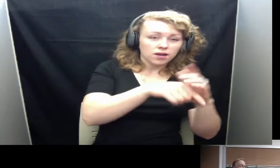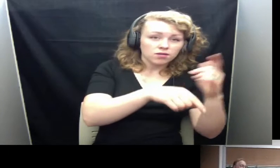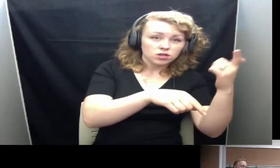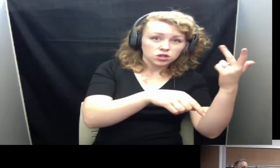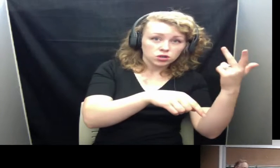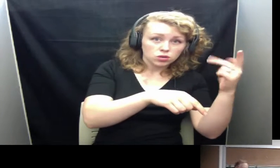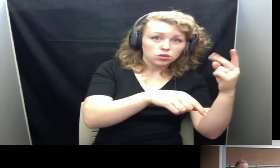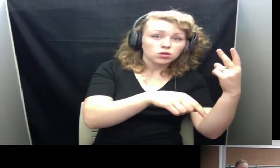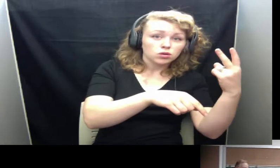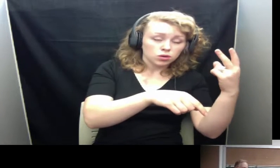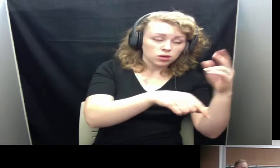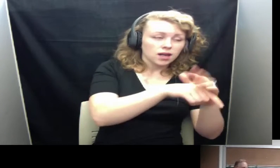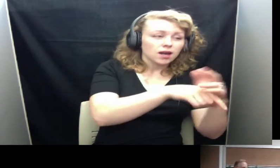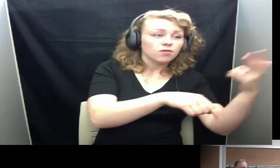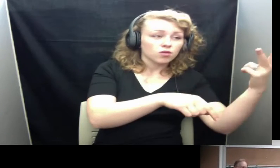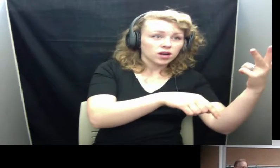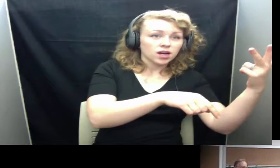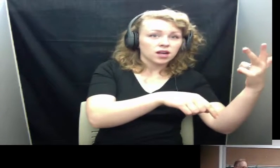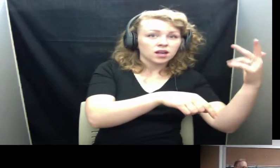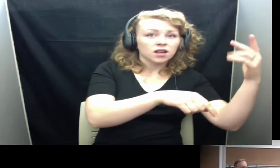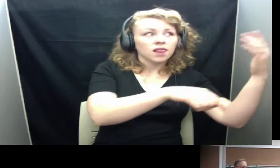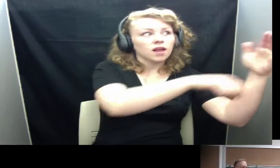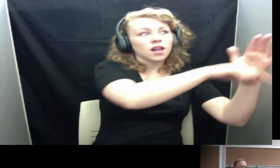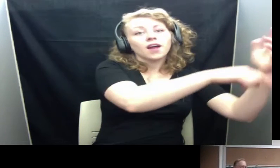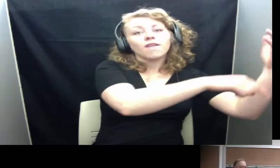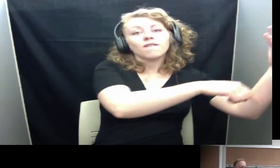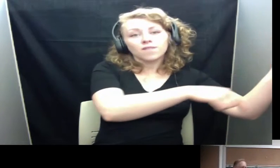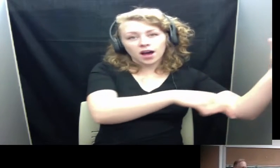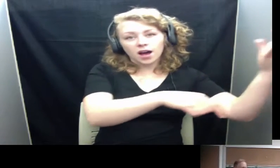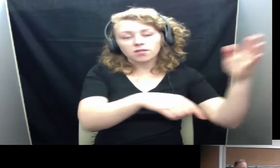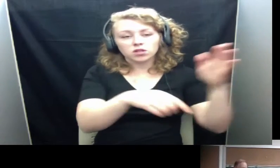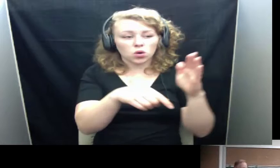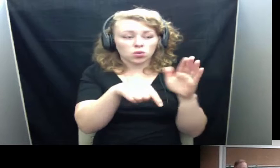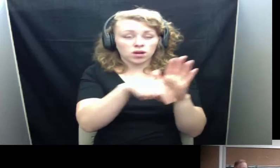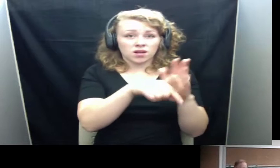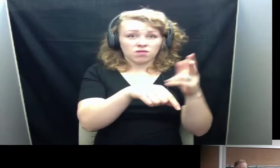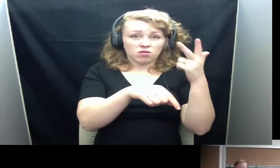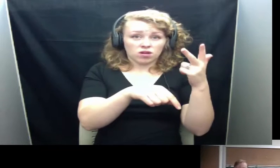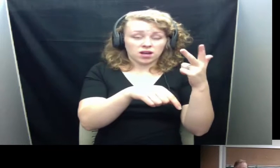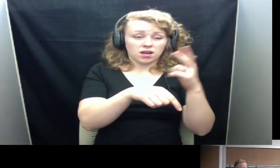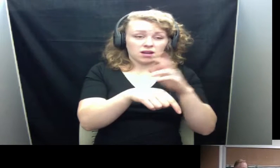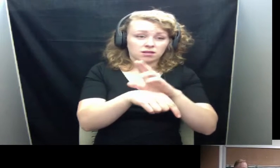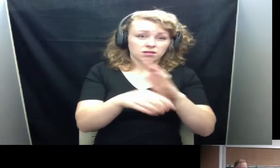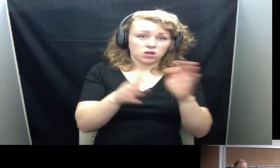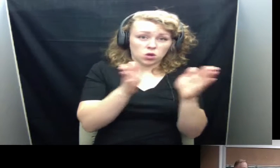The smaller of the two is always to the left on the number line.